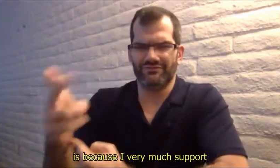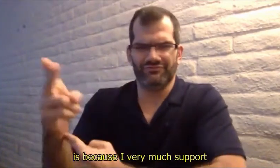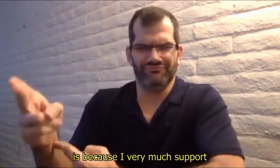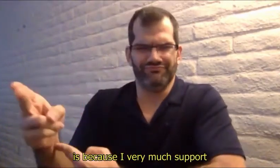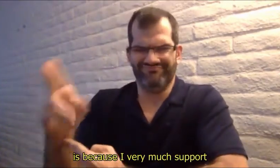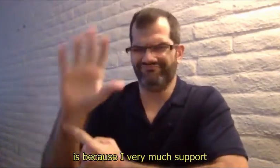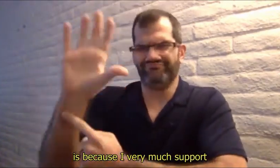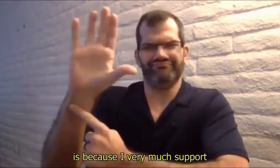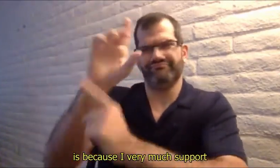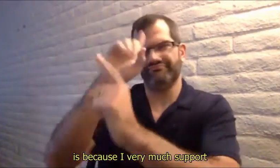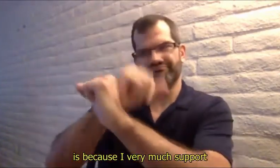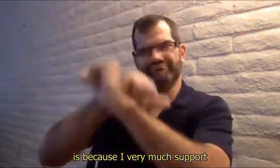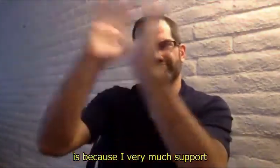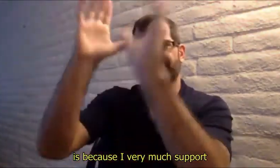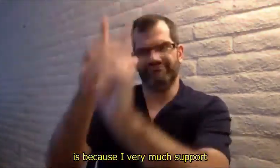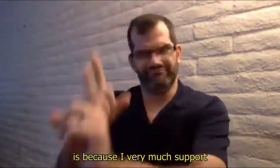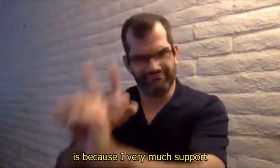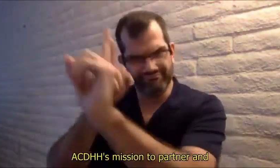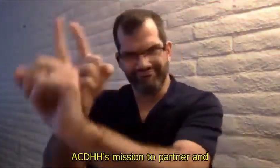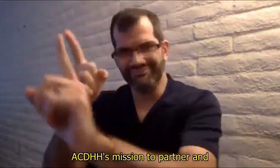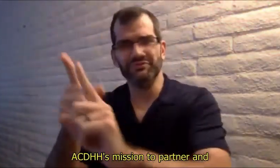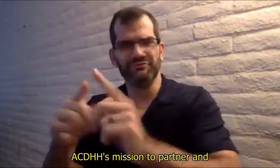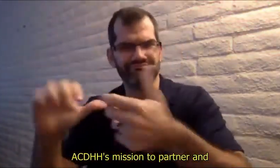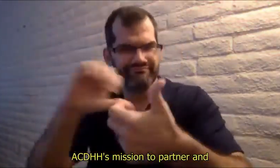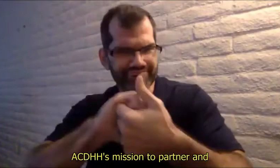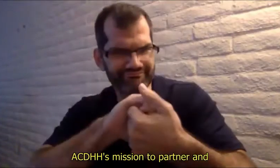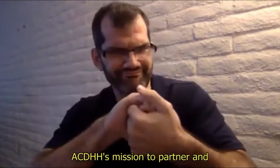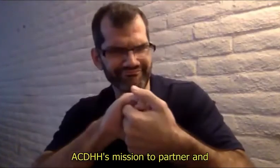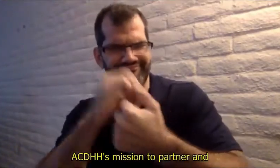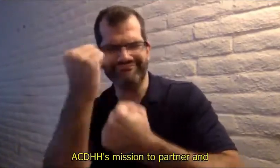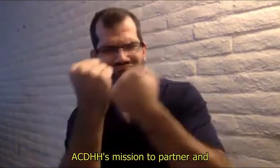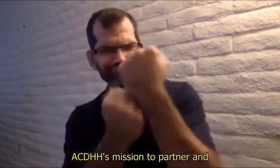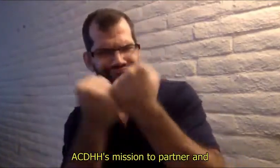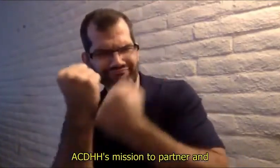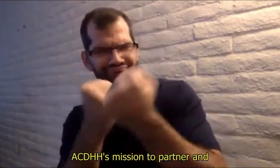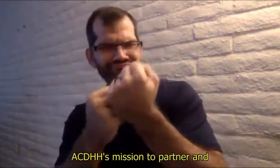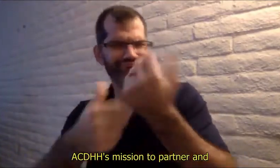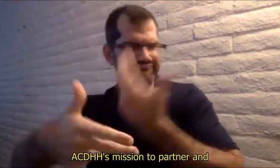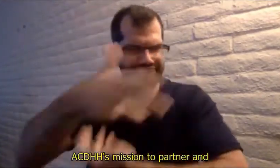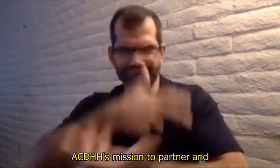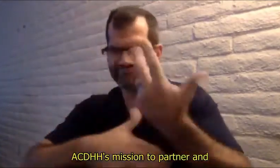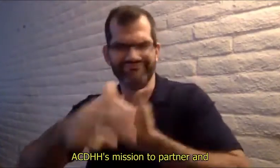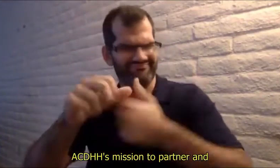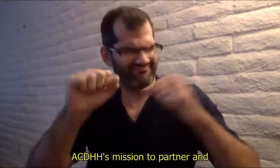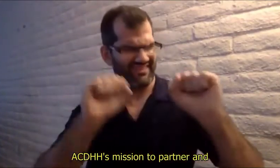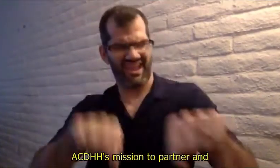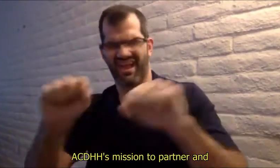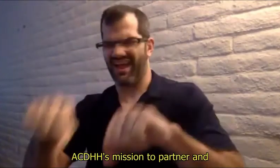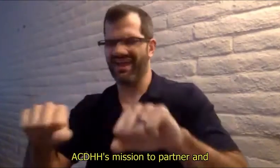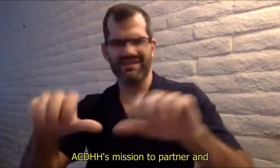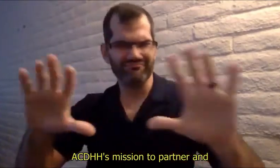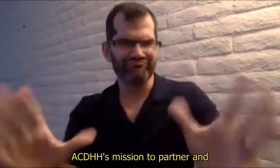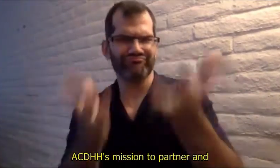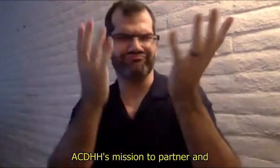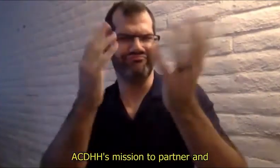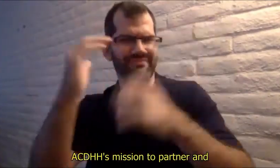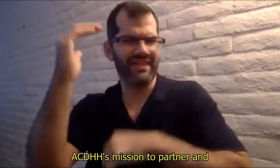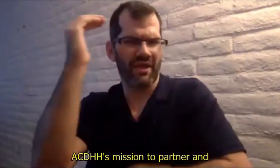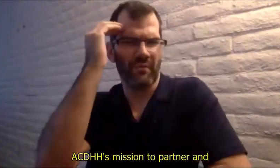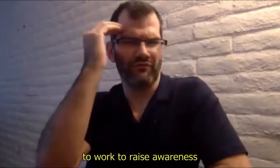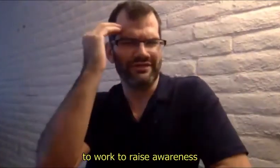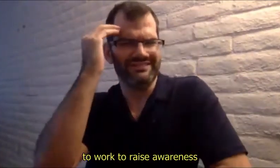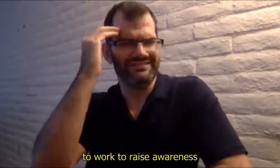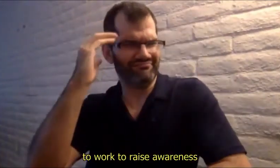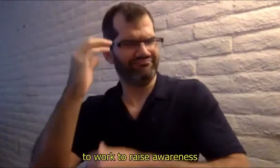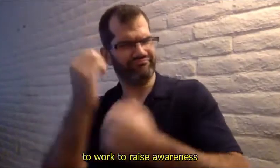is because I very much support ACDHH's mission to partner